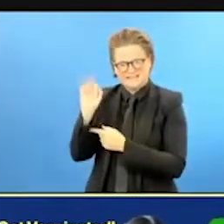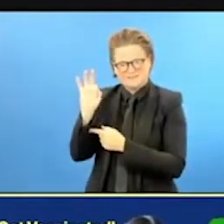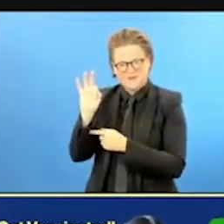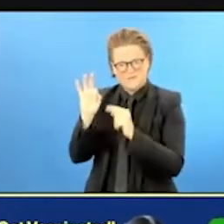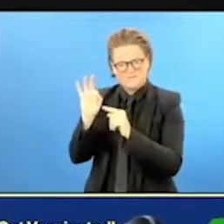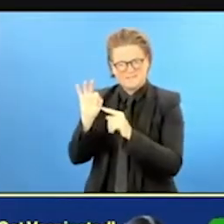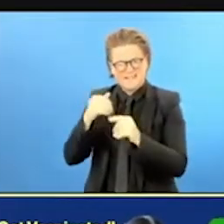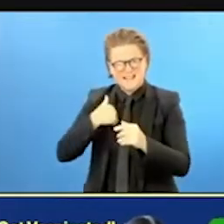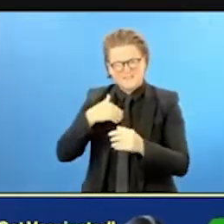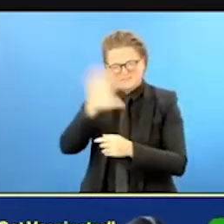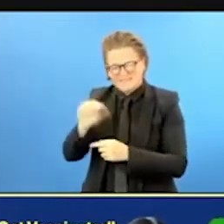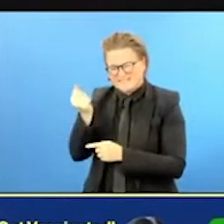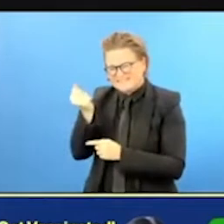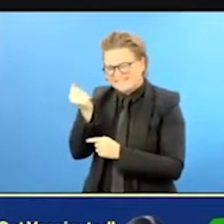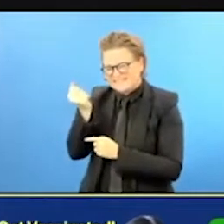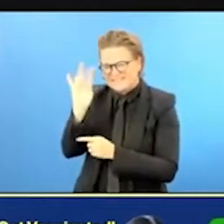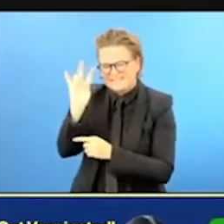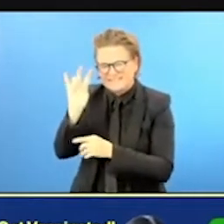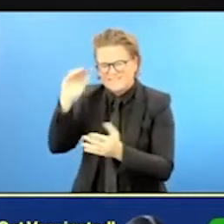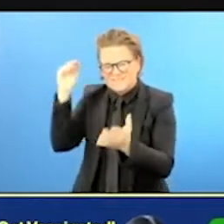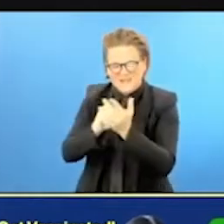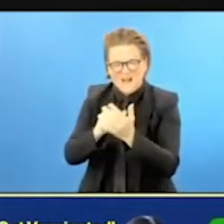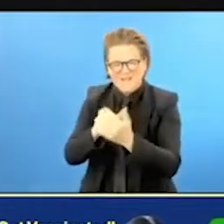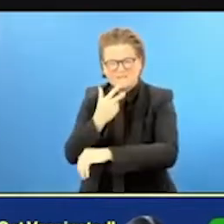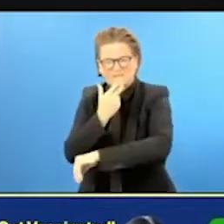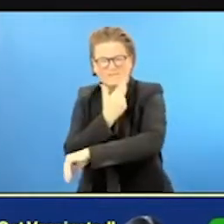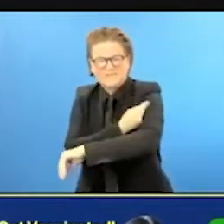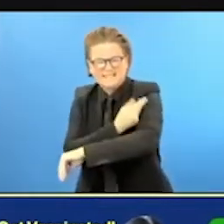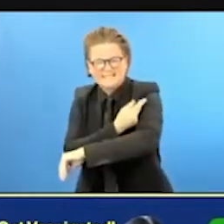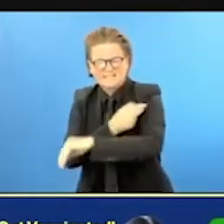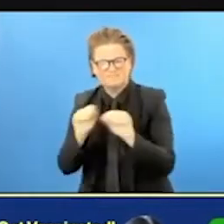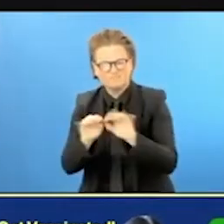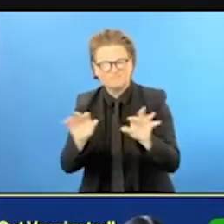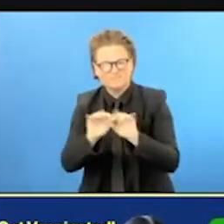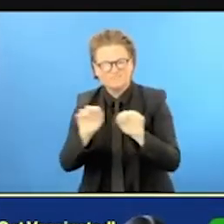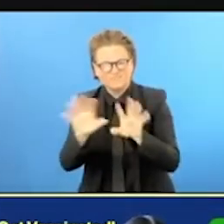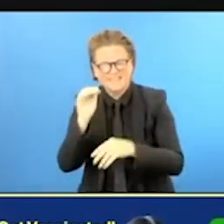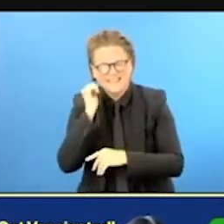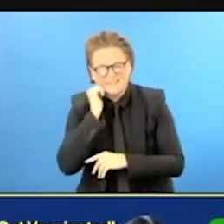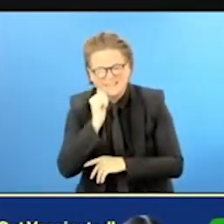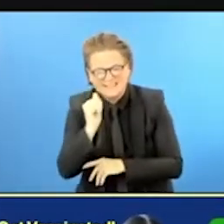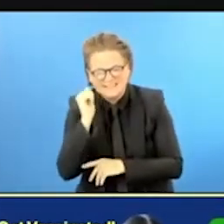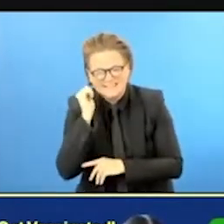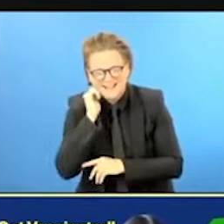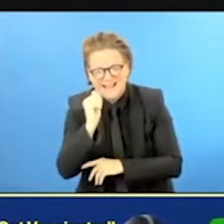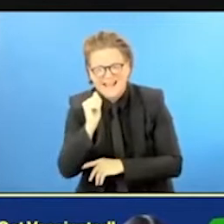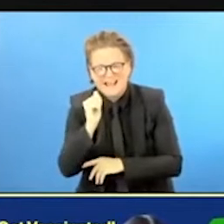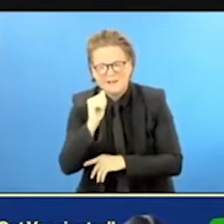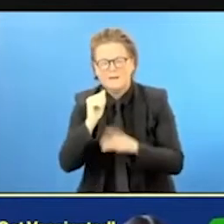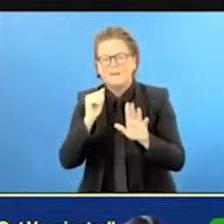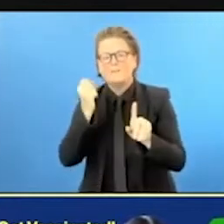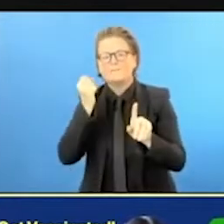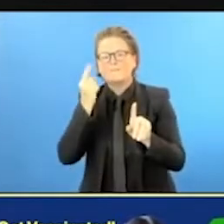vaccine supply. But once vaccine becomes more available, we do expect to be able to reach that capacity